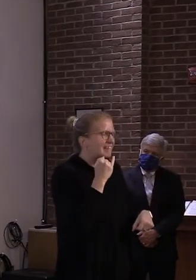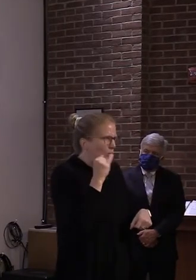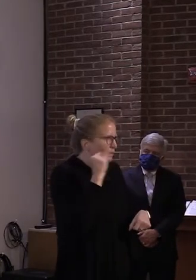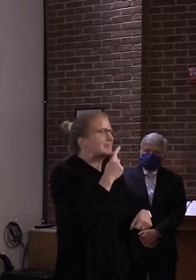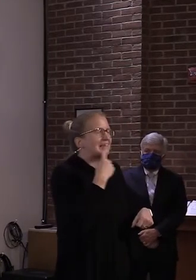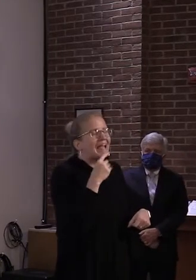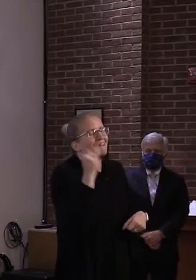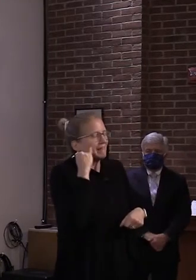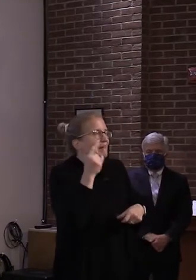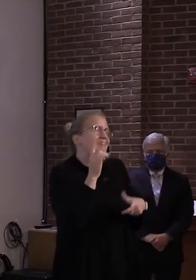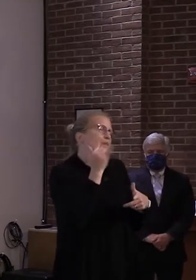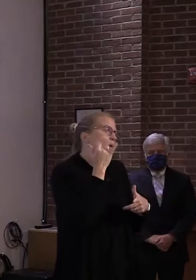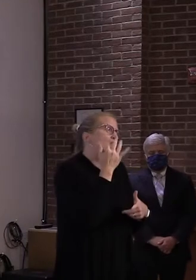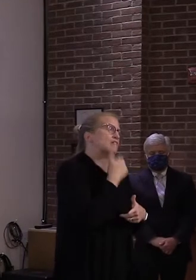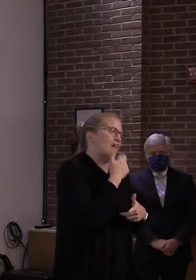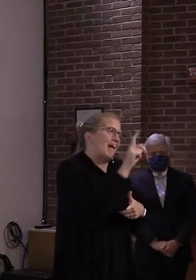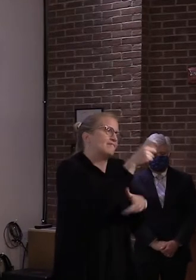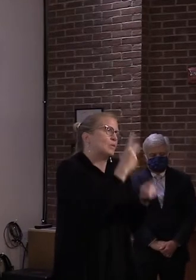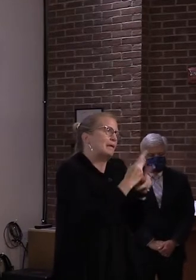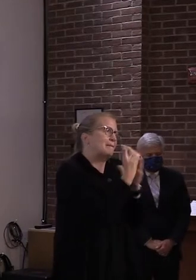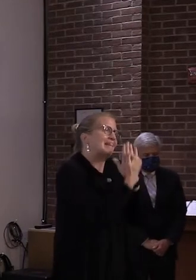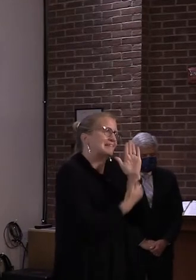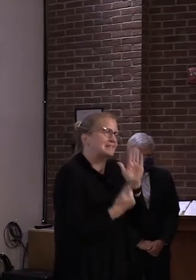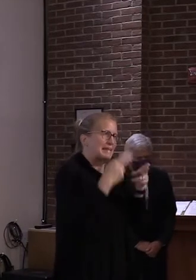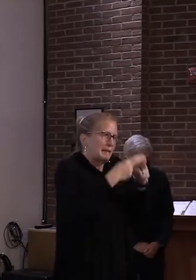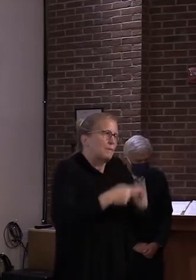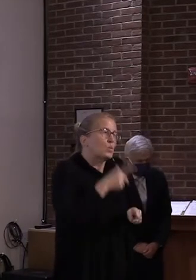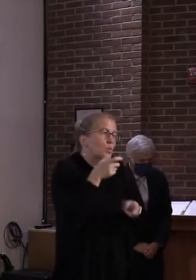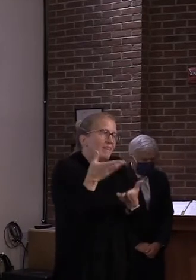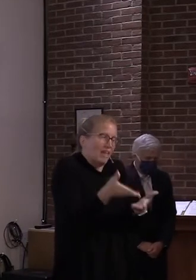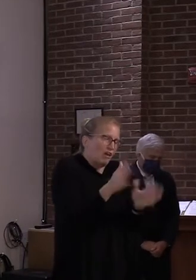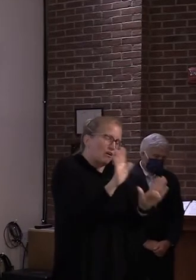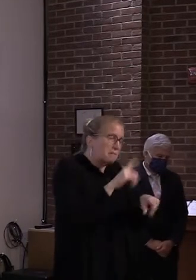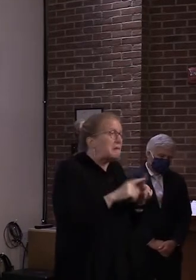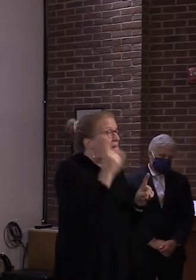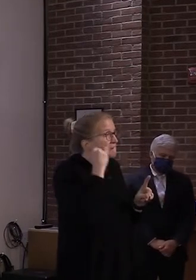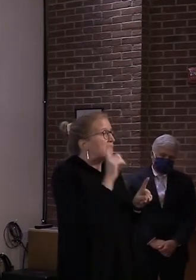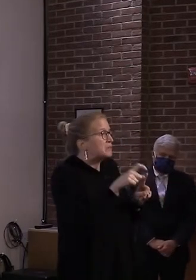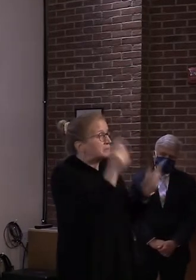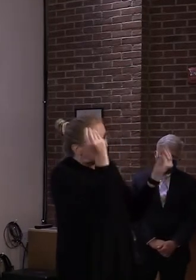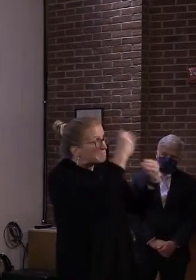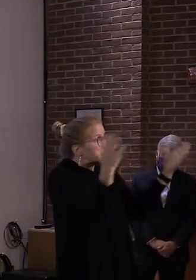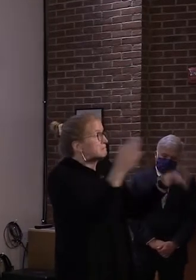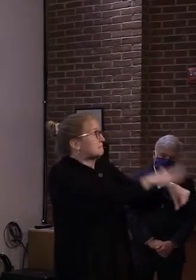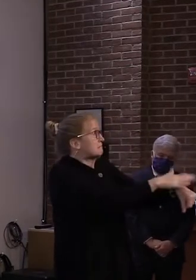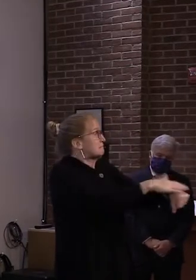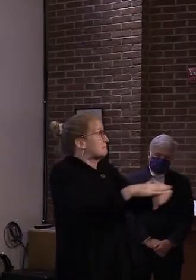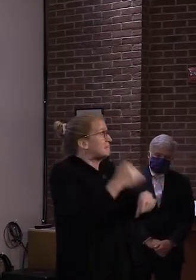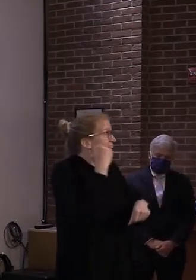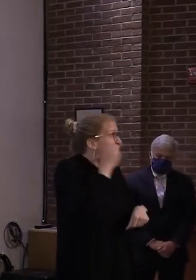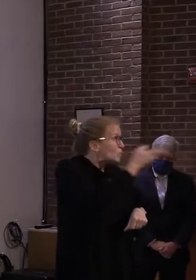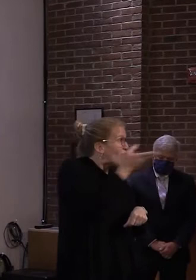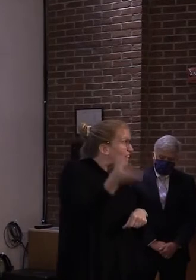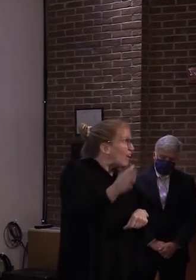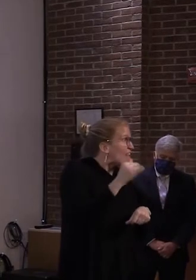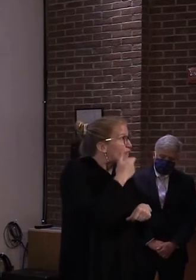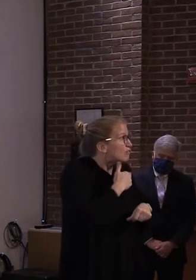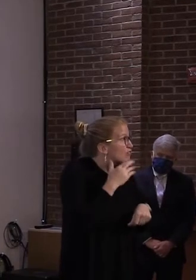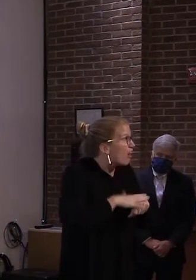many times here, but just go back to the concept of contact and sort of three rules of